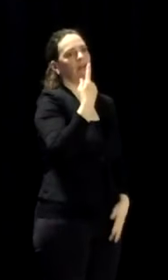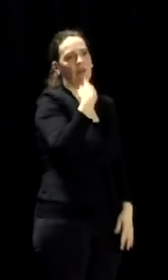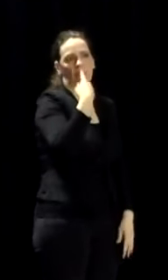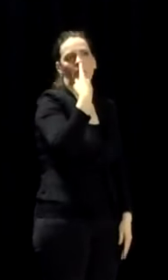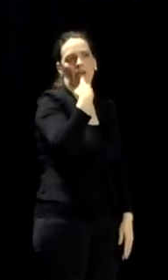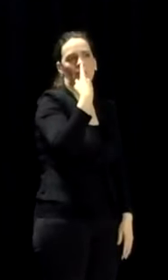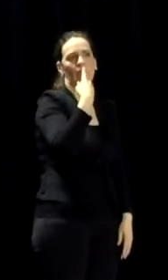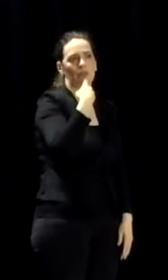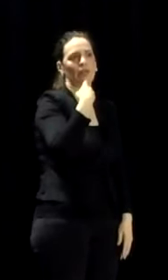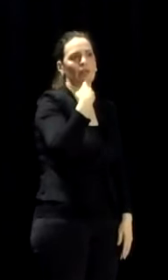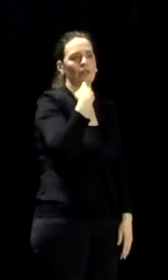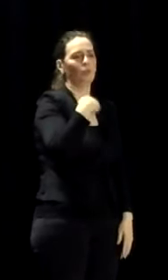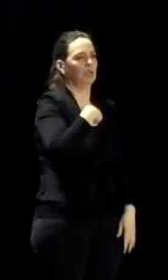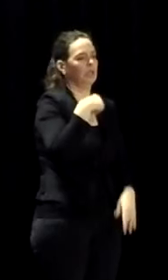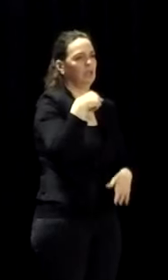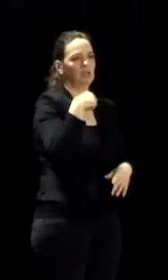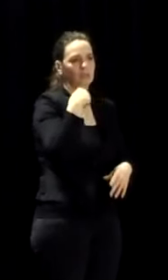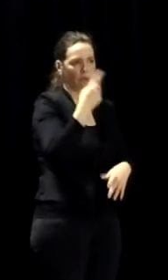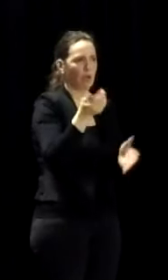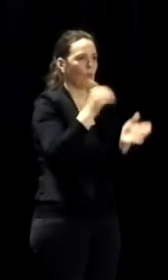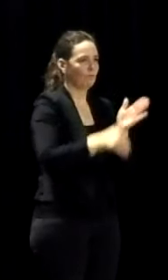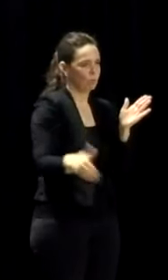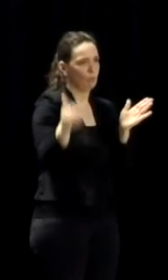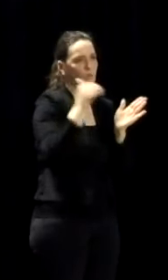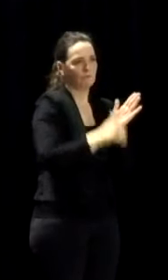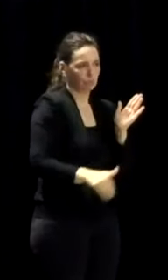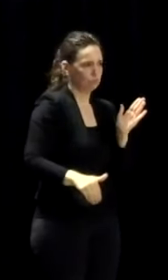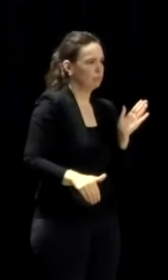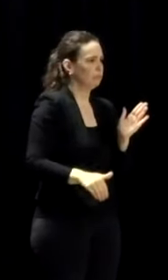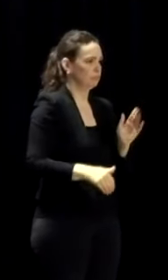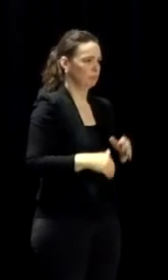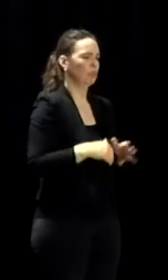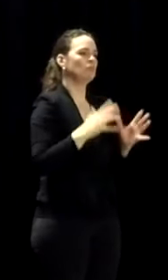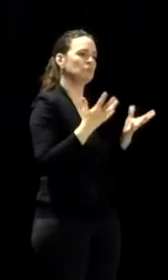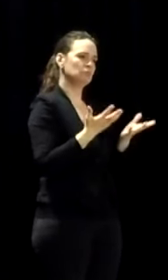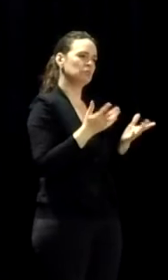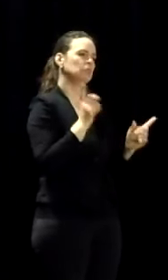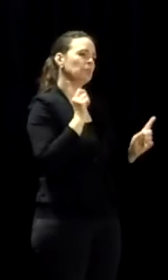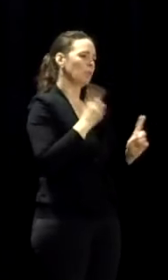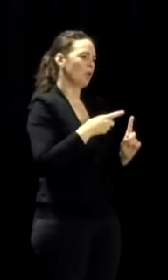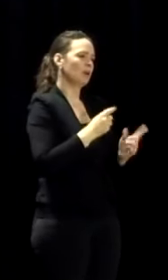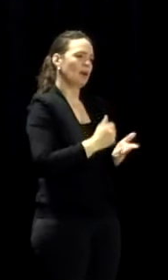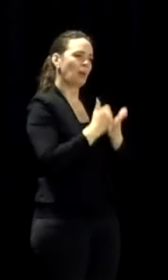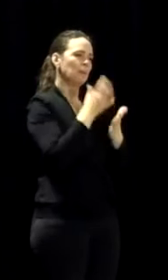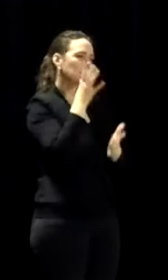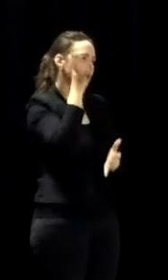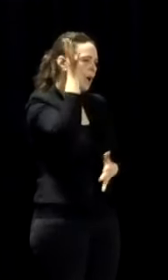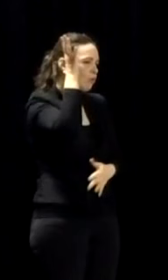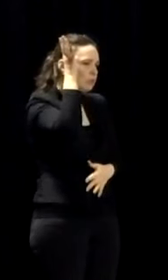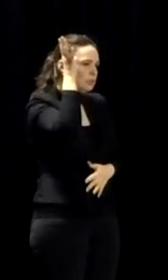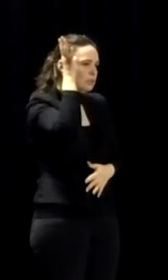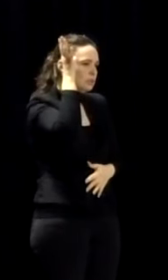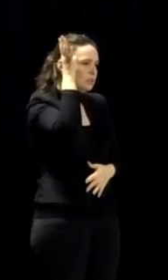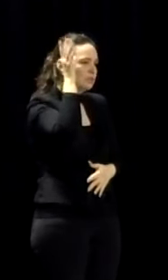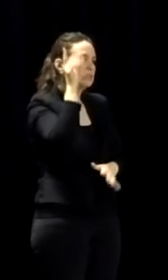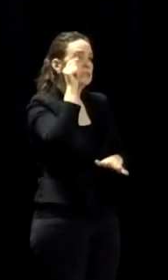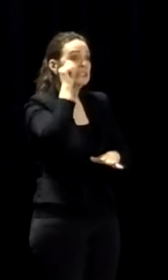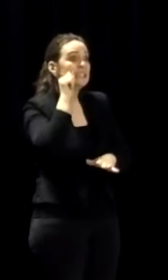teenagers. Leave mom and dad alone. You're not allowed to go outside, okay? Mom and dad are getting